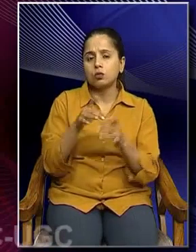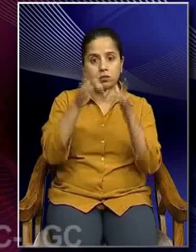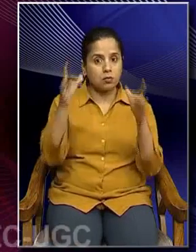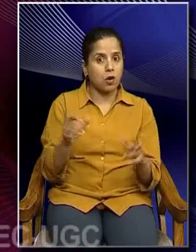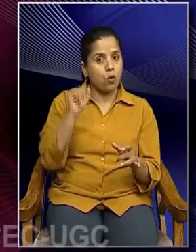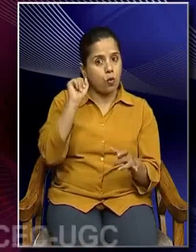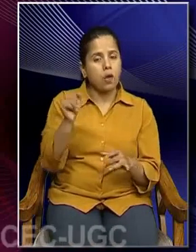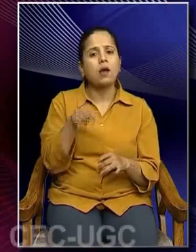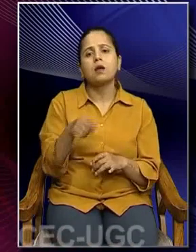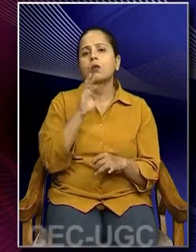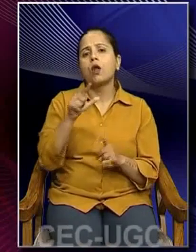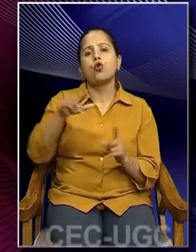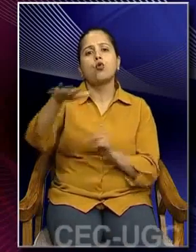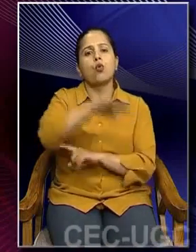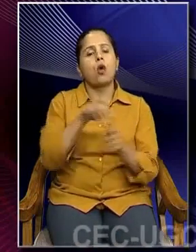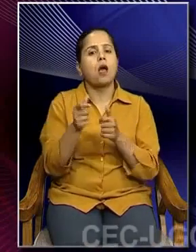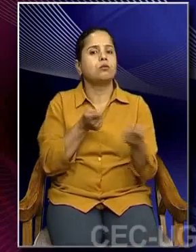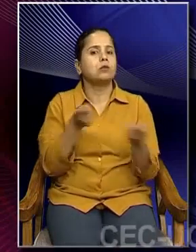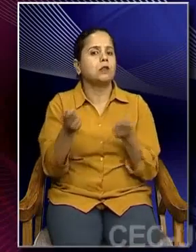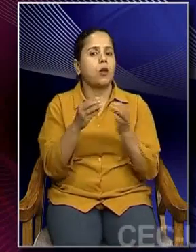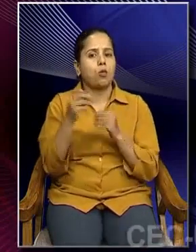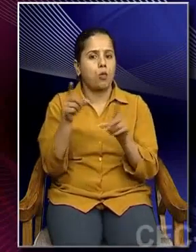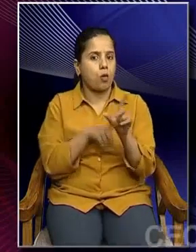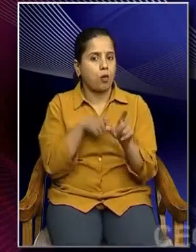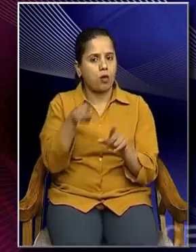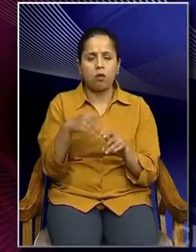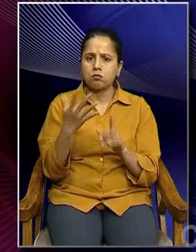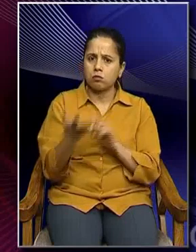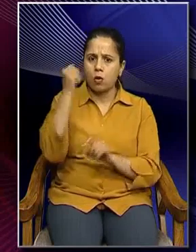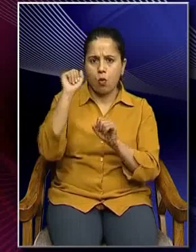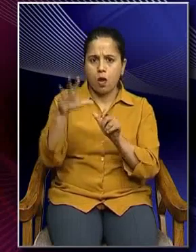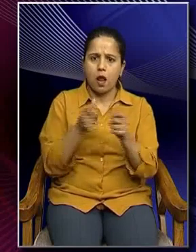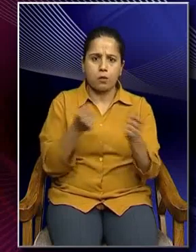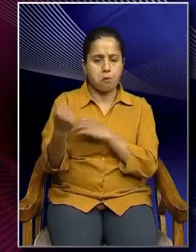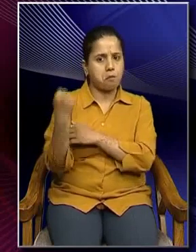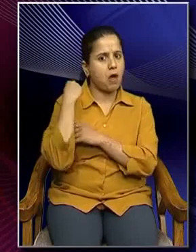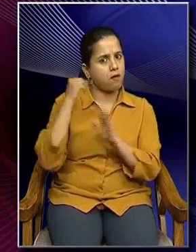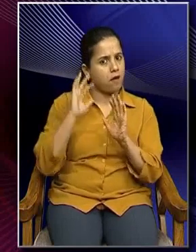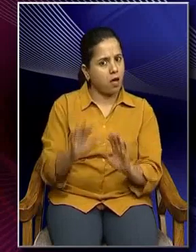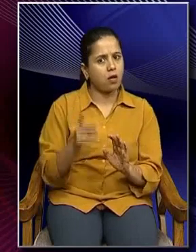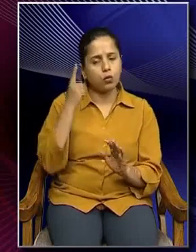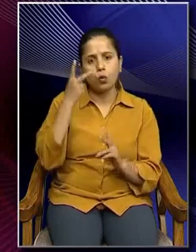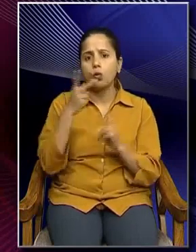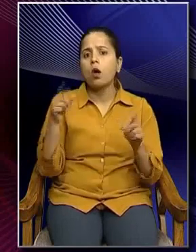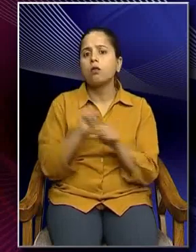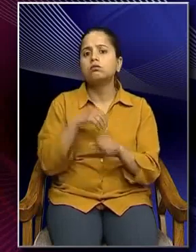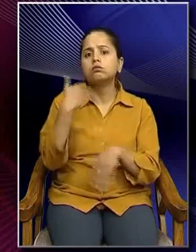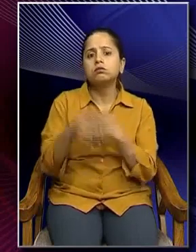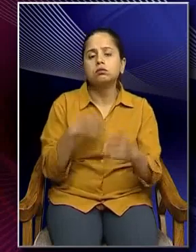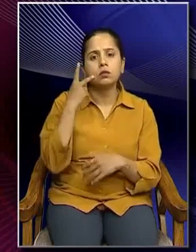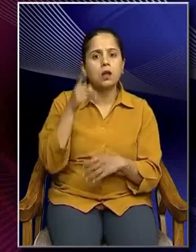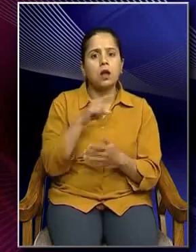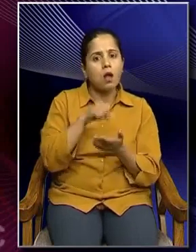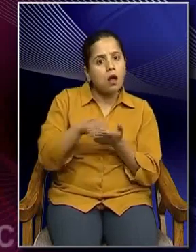which are nothing but the local administrative bodies, have already got administrative power and financial power to implement